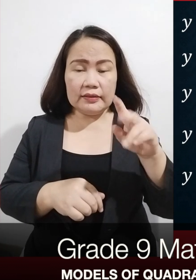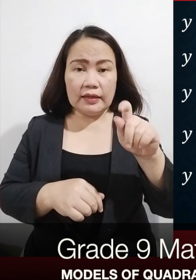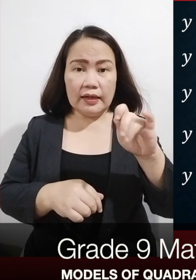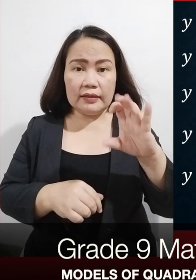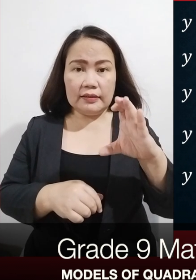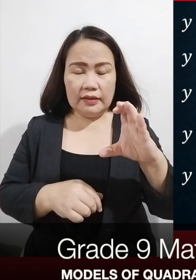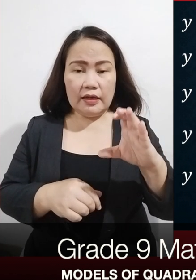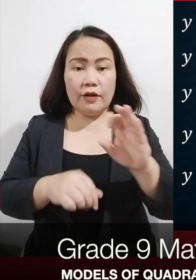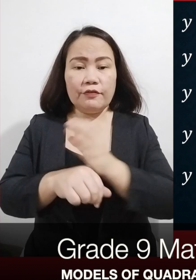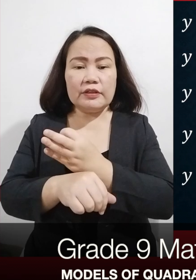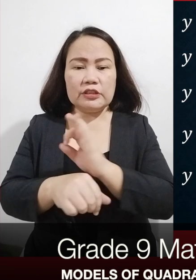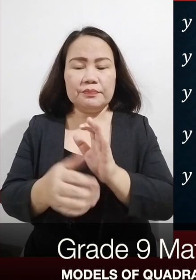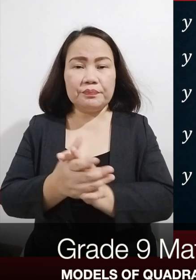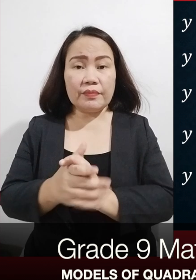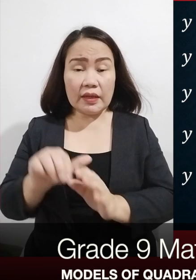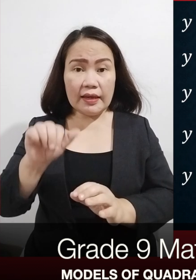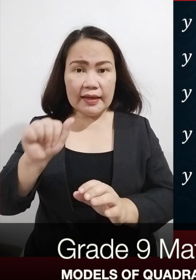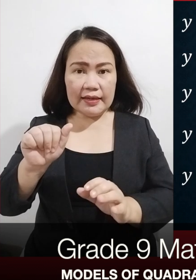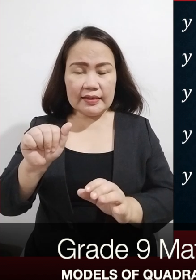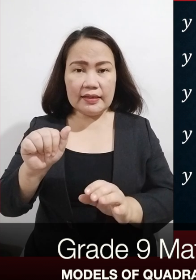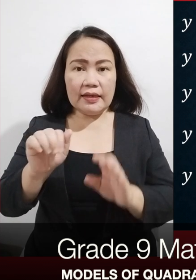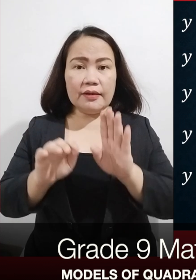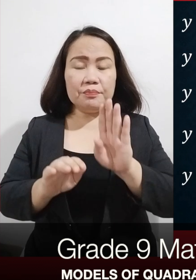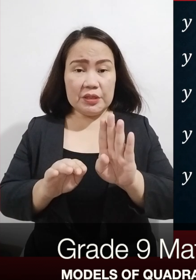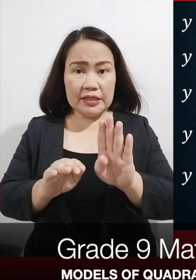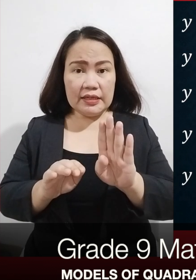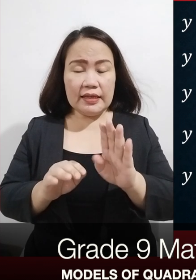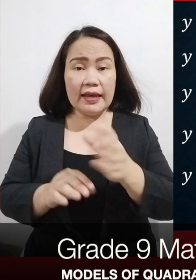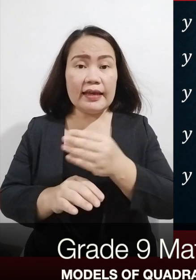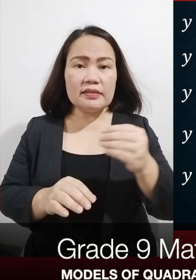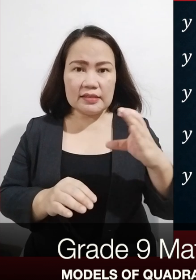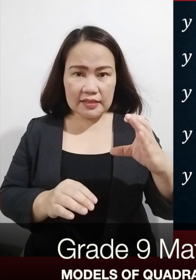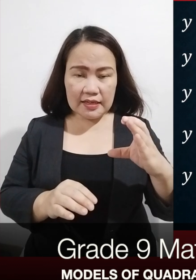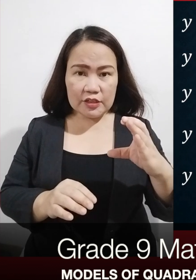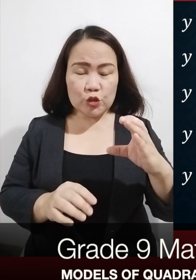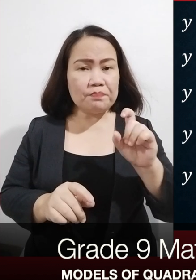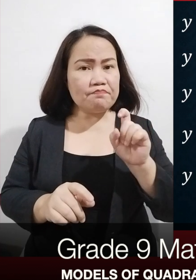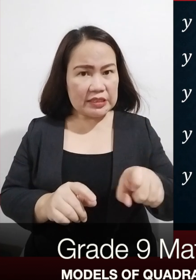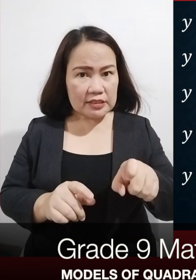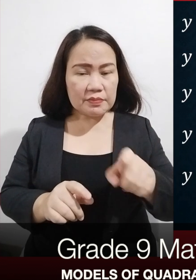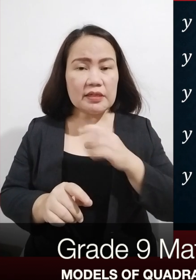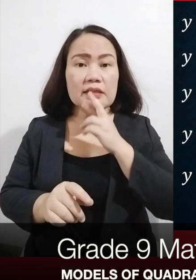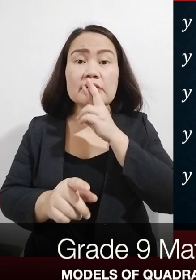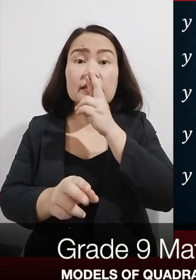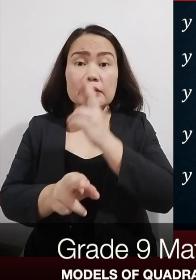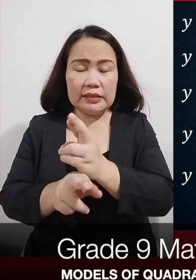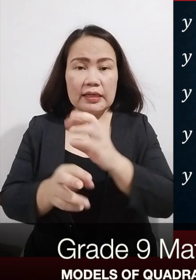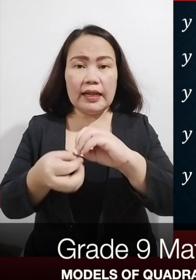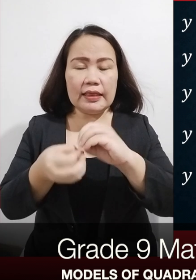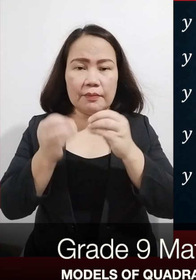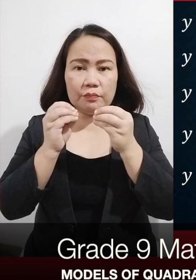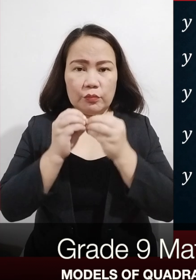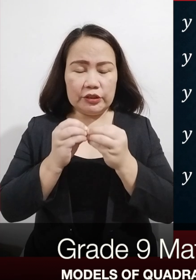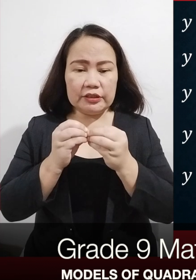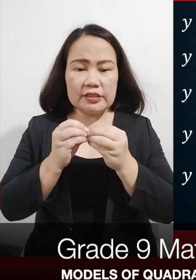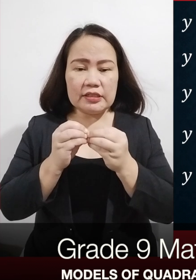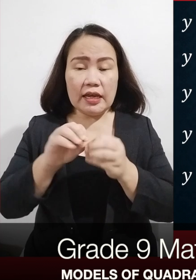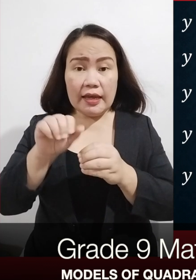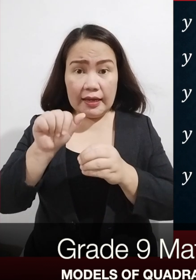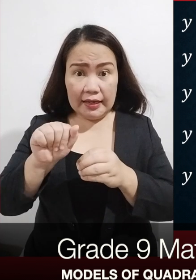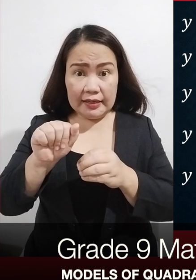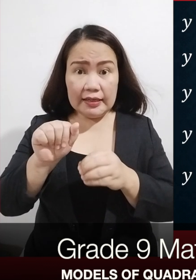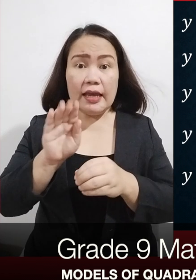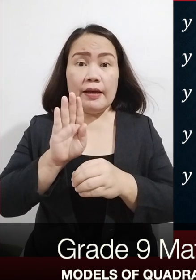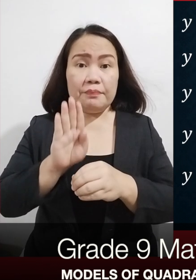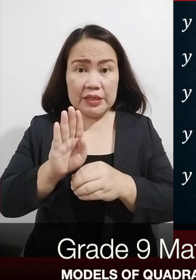your a, b, and c should be real numbers. Tatandaan na ang a, b, at c natin should